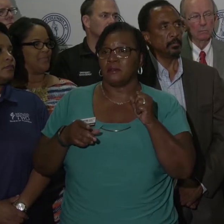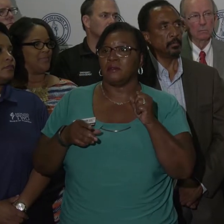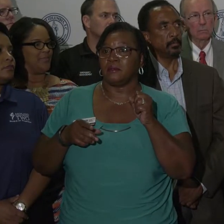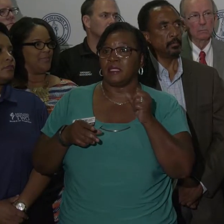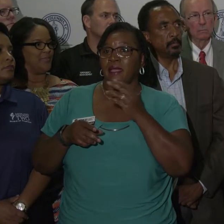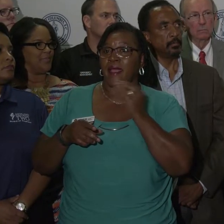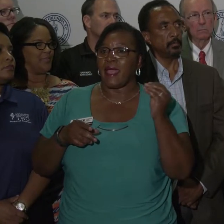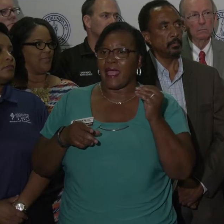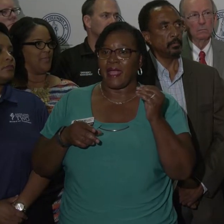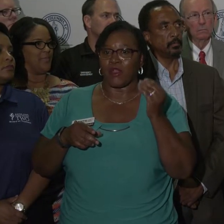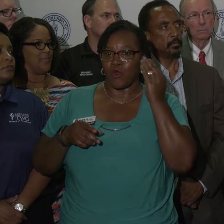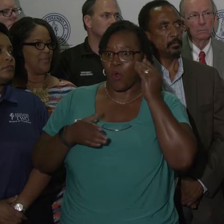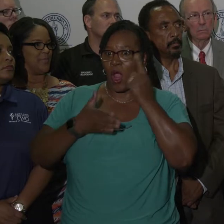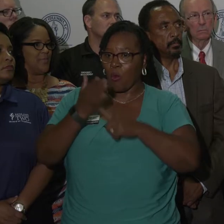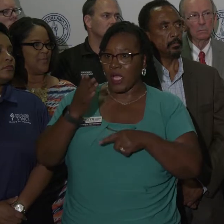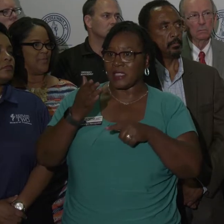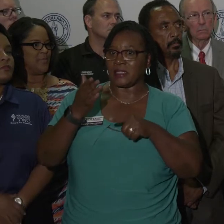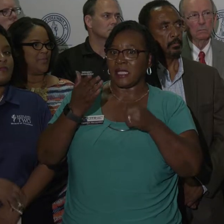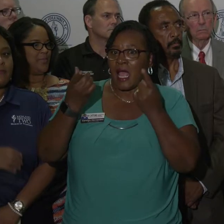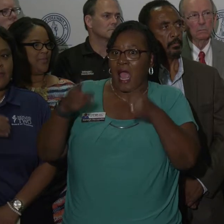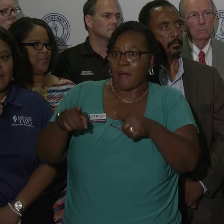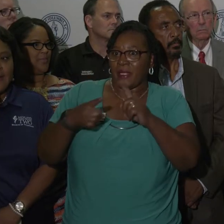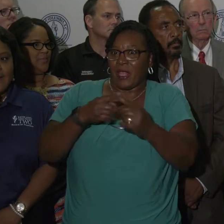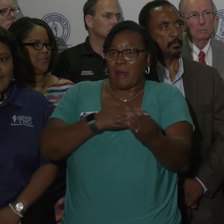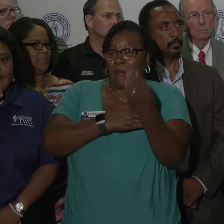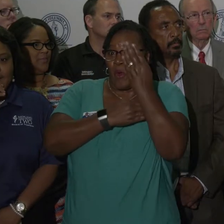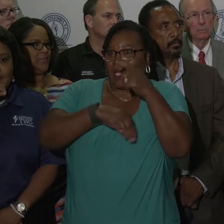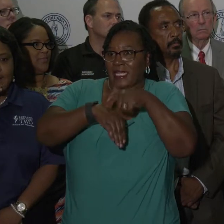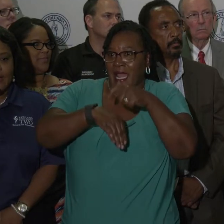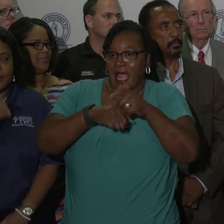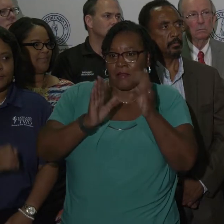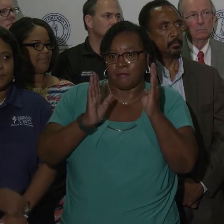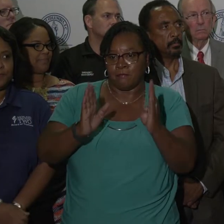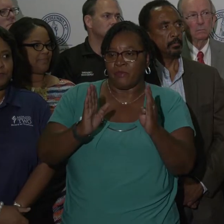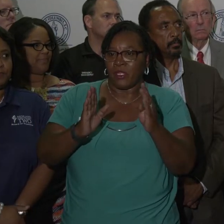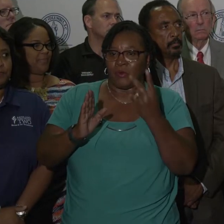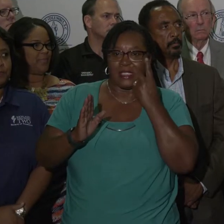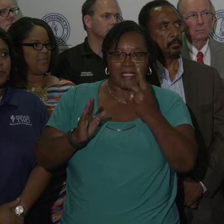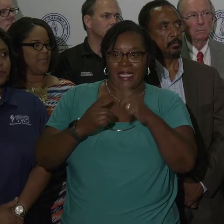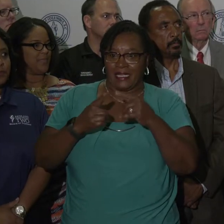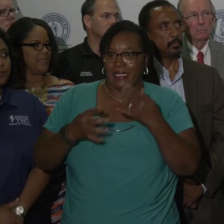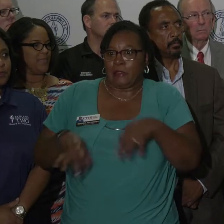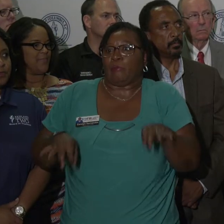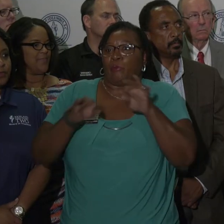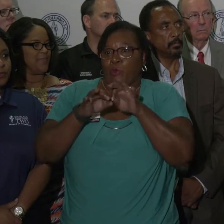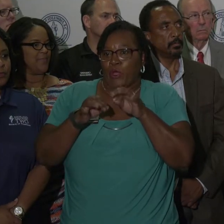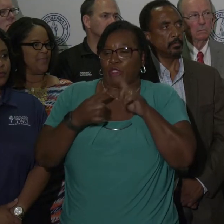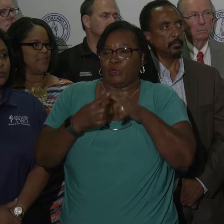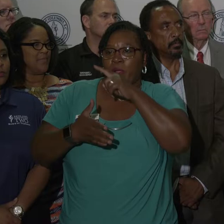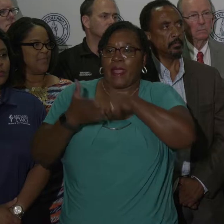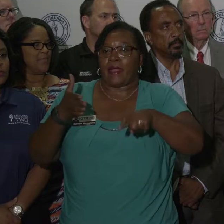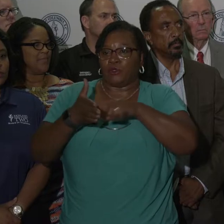and knowing what's anticipated in that morning time frame, we did see it prudent to cancel school